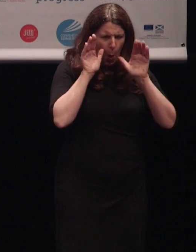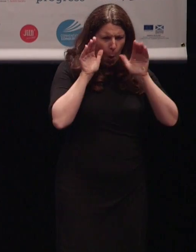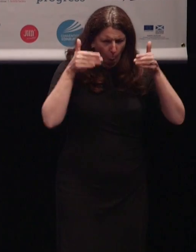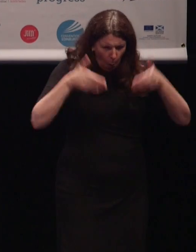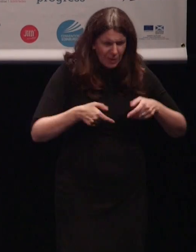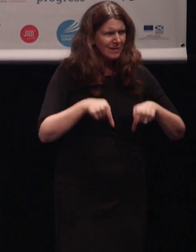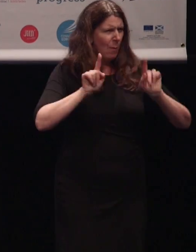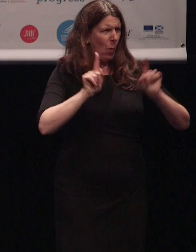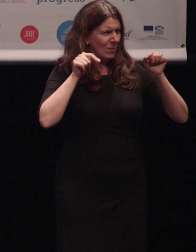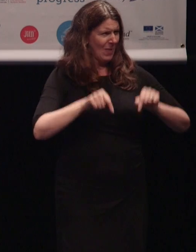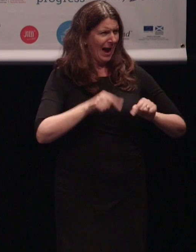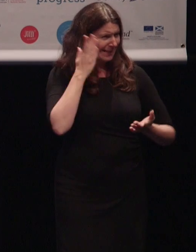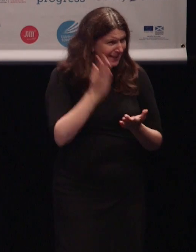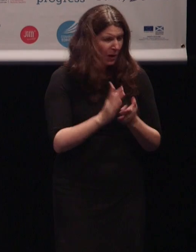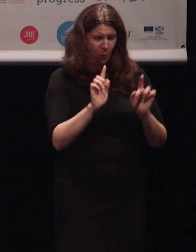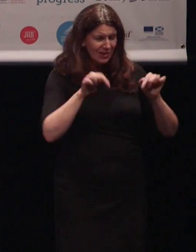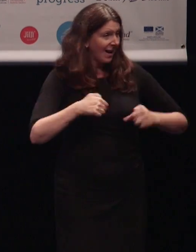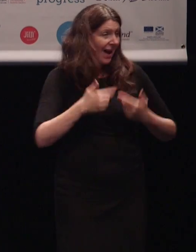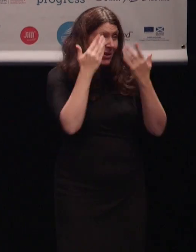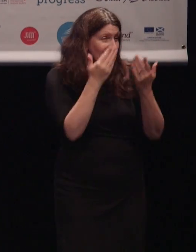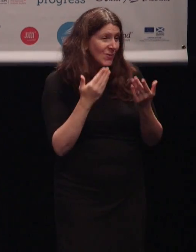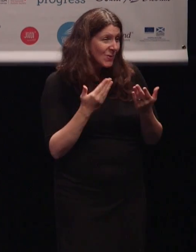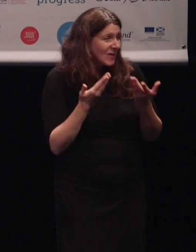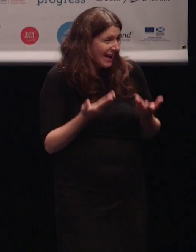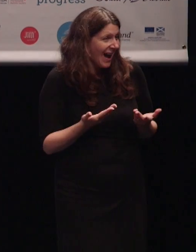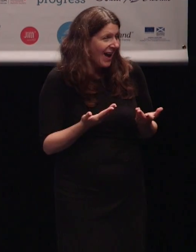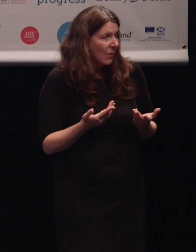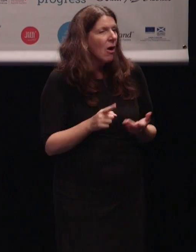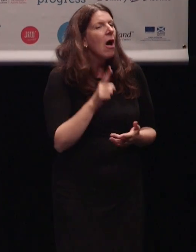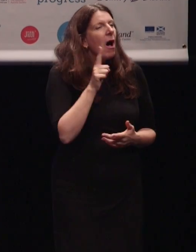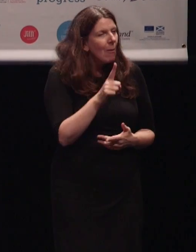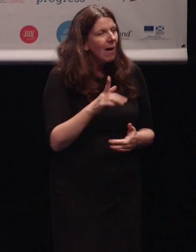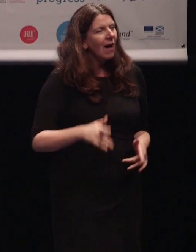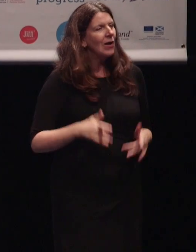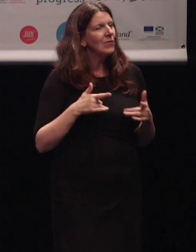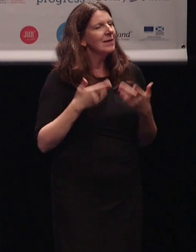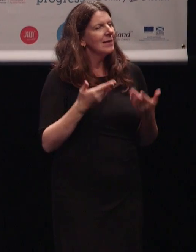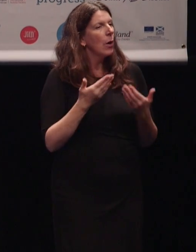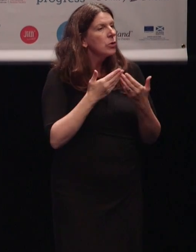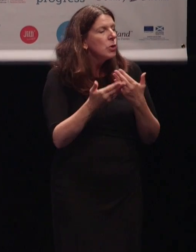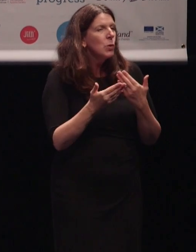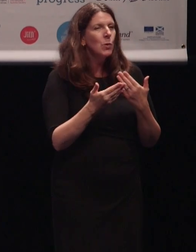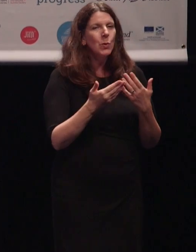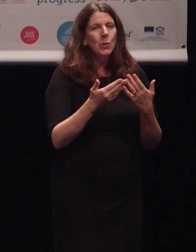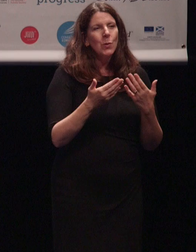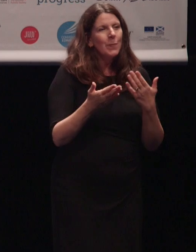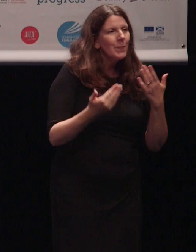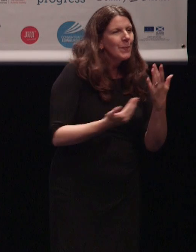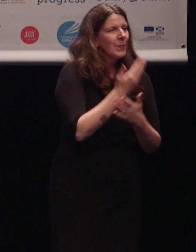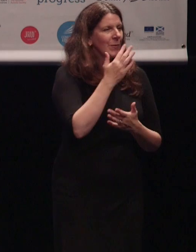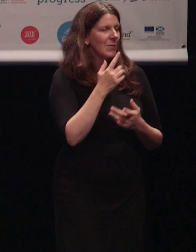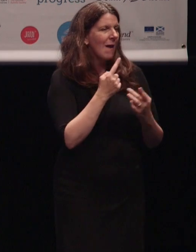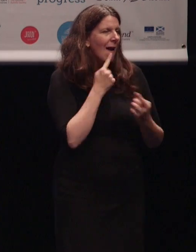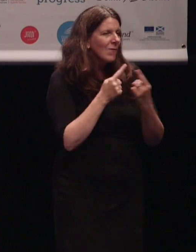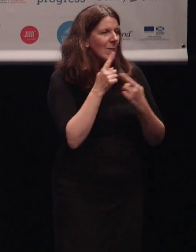I am sure of is that with all the new knowledge of how the immune system play a